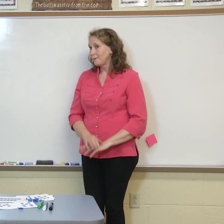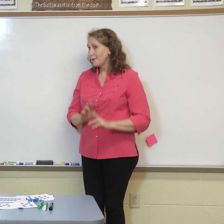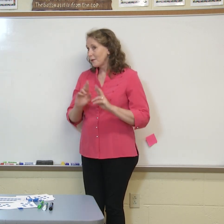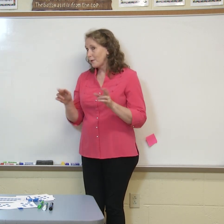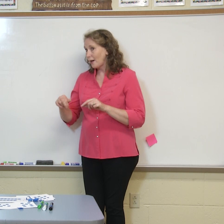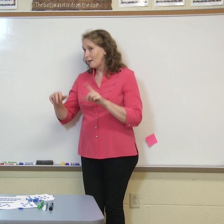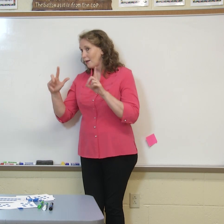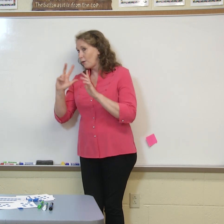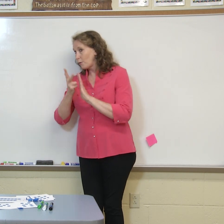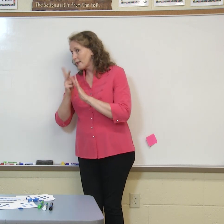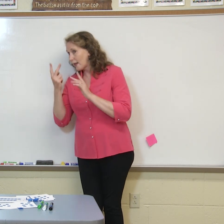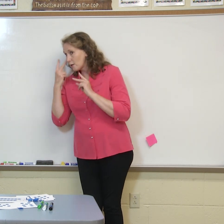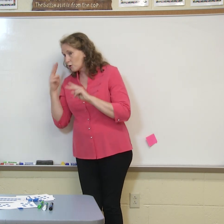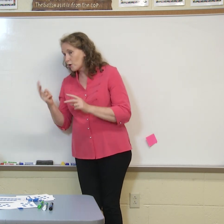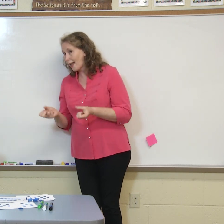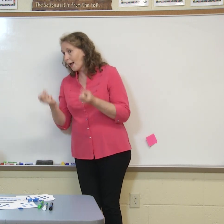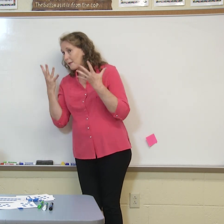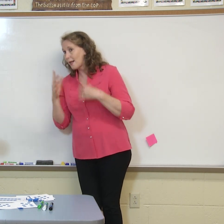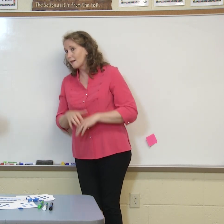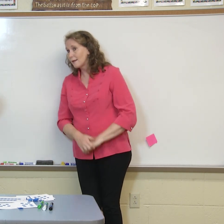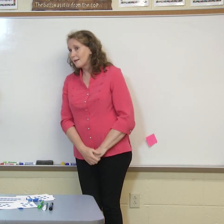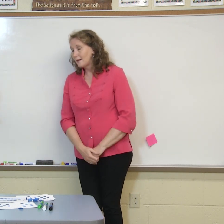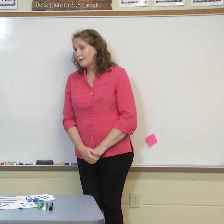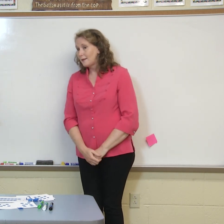Ready for your 3-second look?